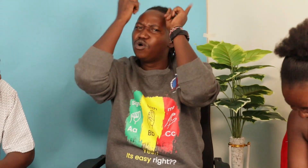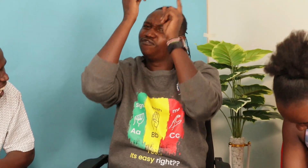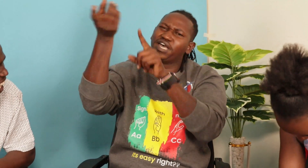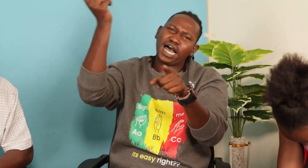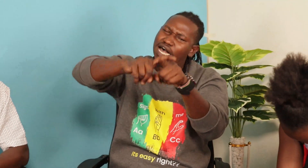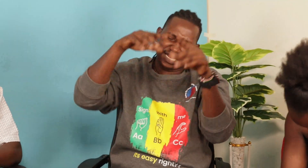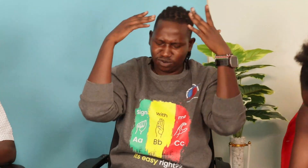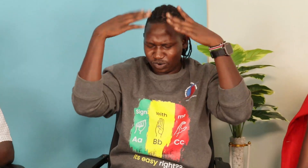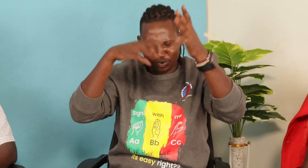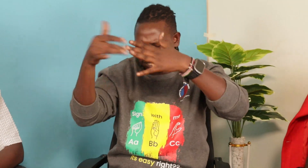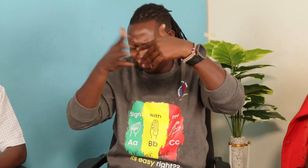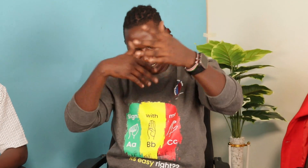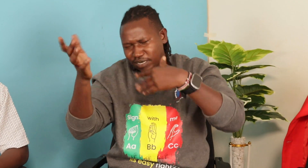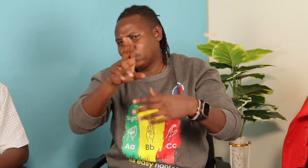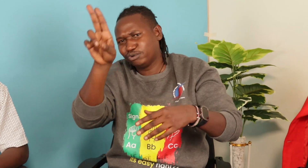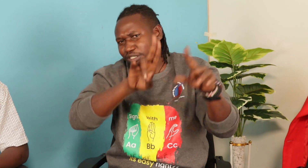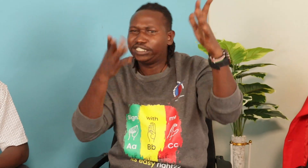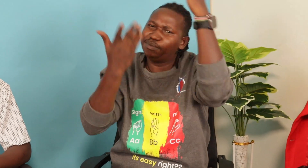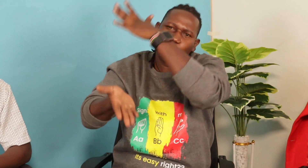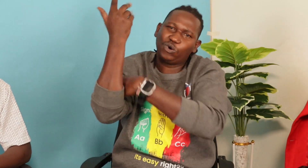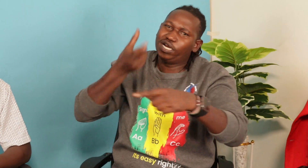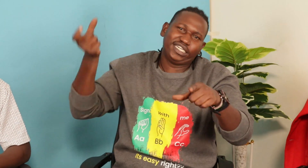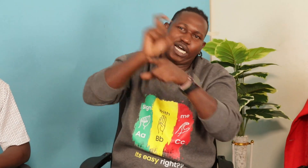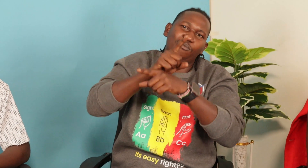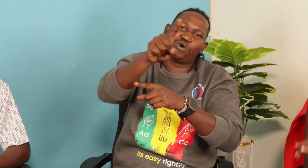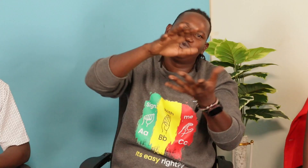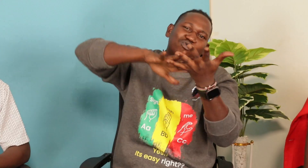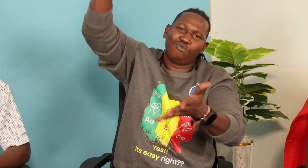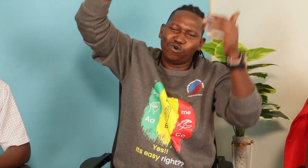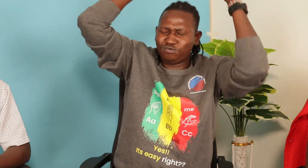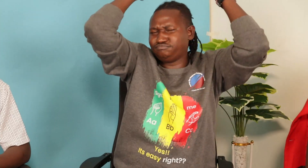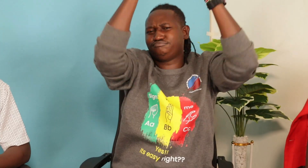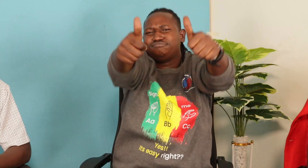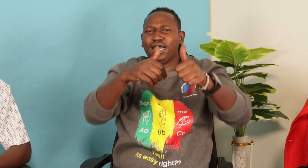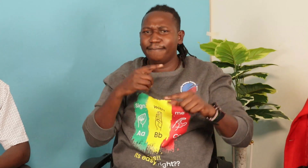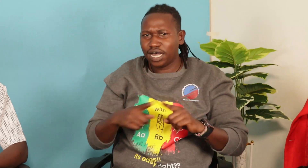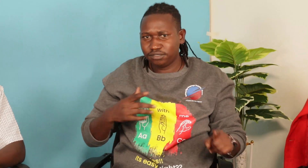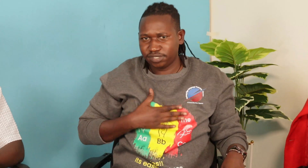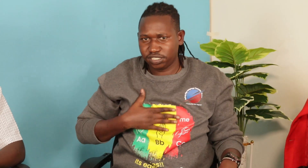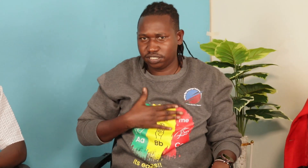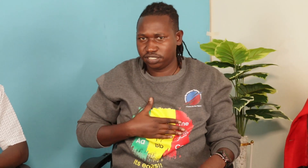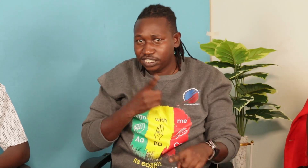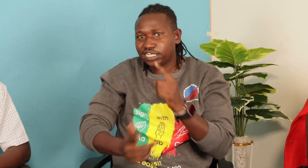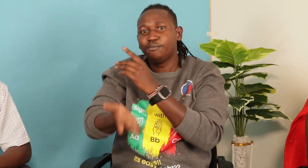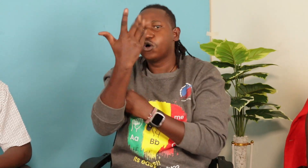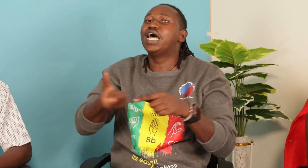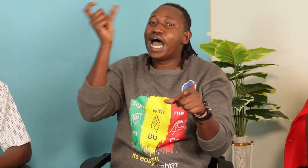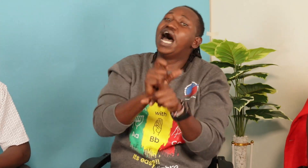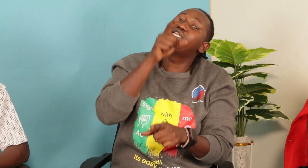May He also add you more money for Wi-Fi, and may He add you more, right? But